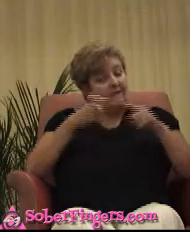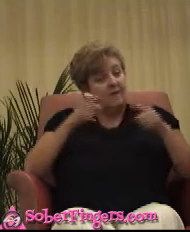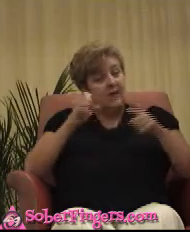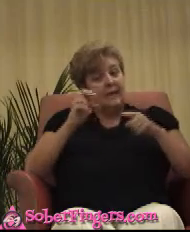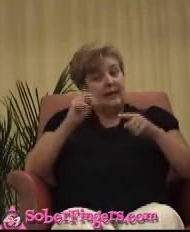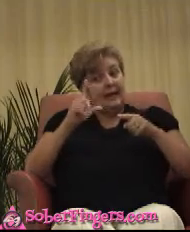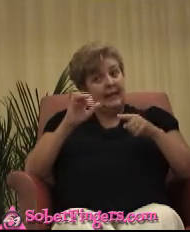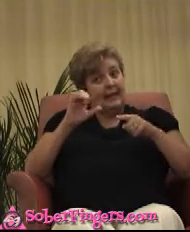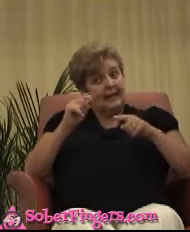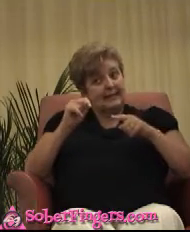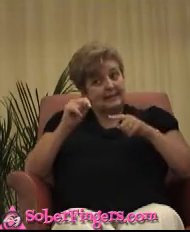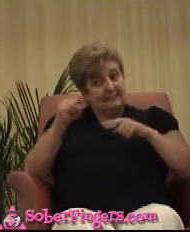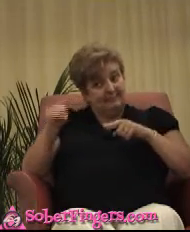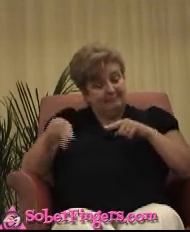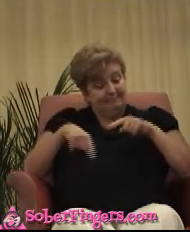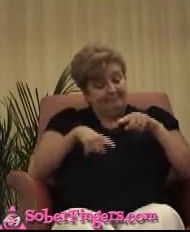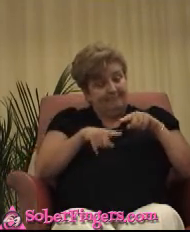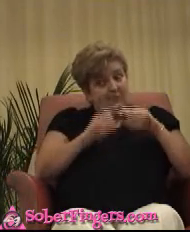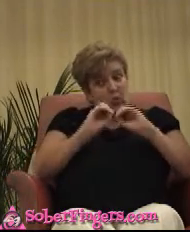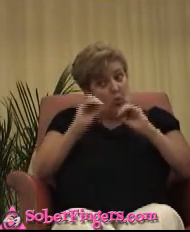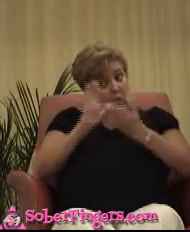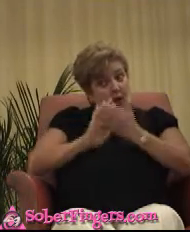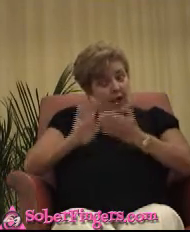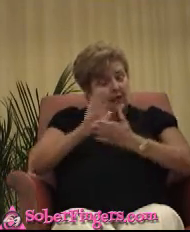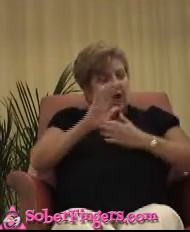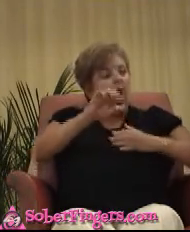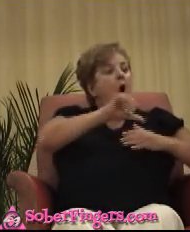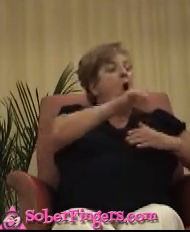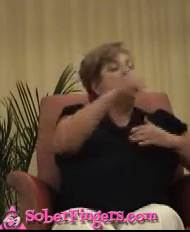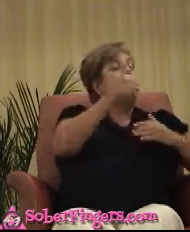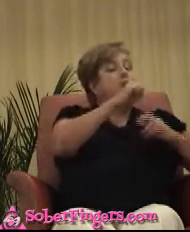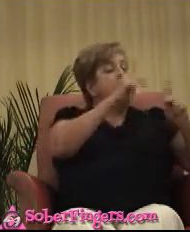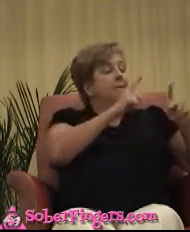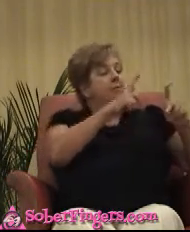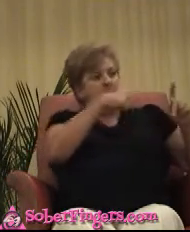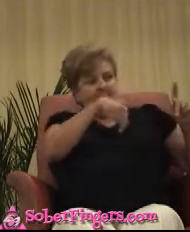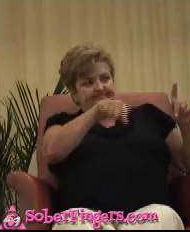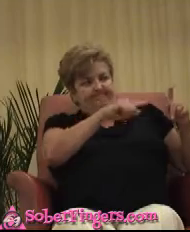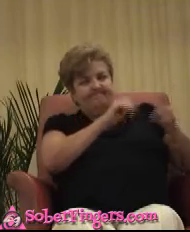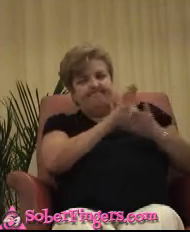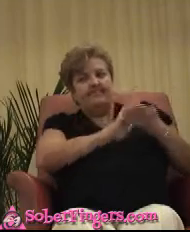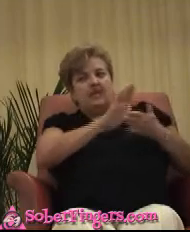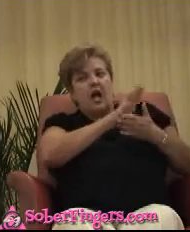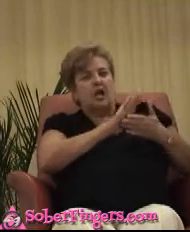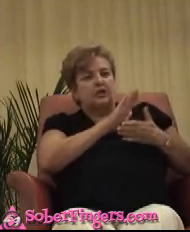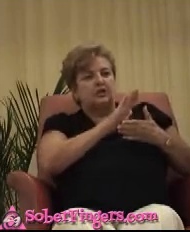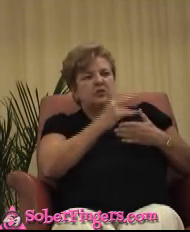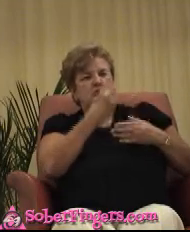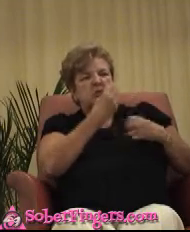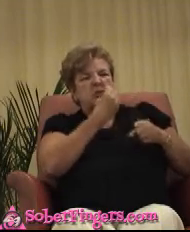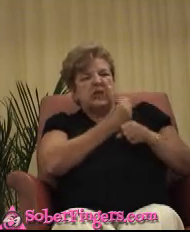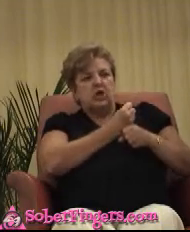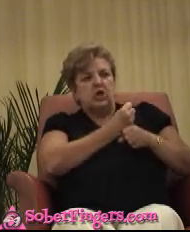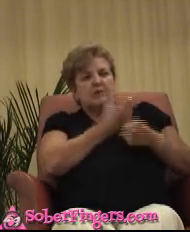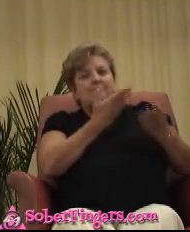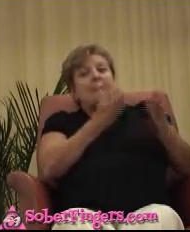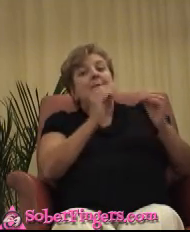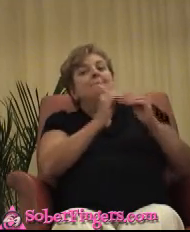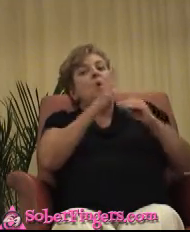college. None. And everybody coming in from the other side has to have at least 2 years, and they'll probably have a lot more than that. Those will be